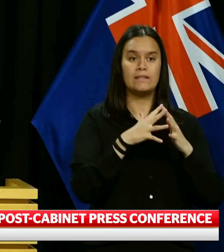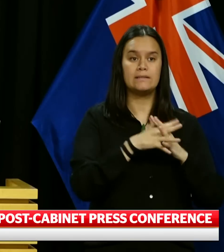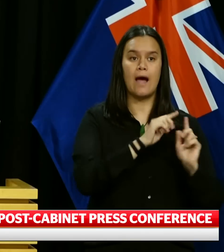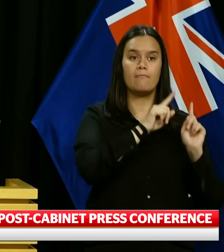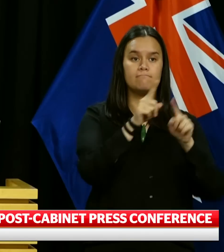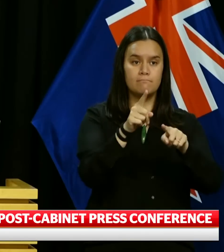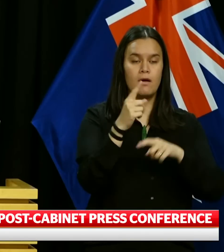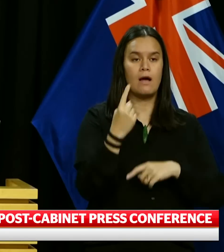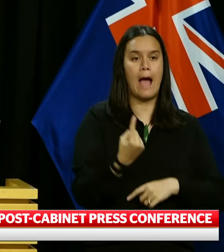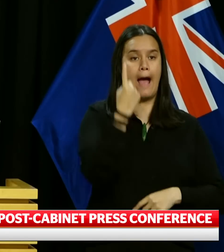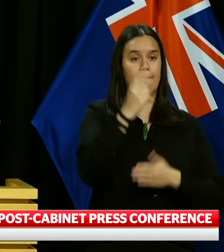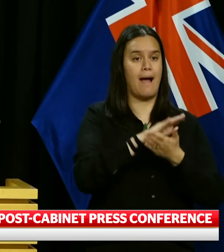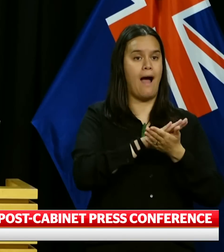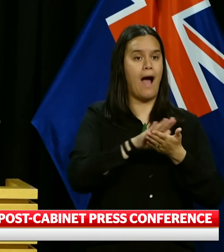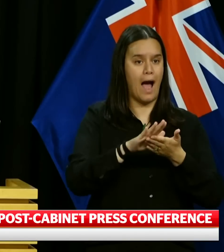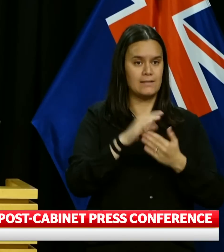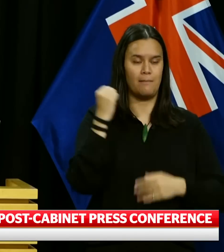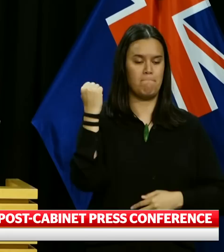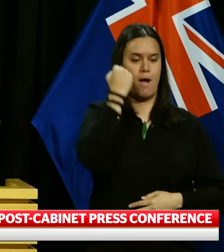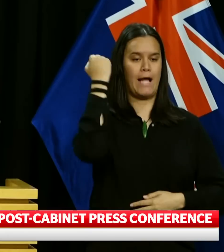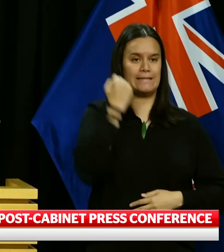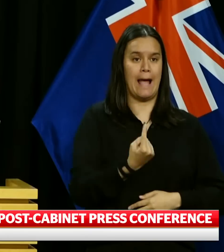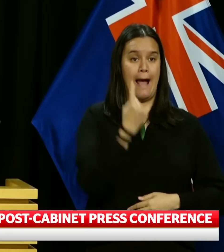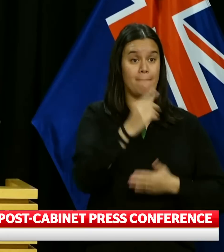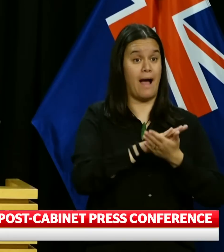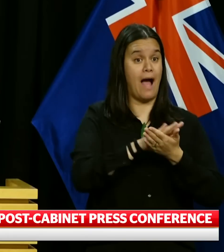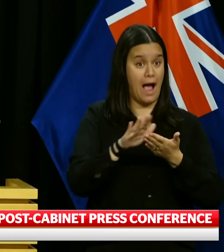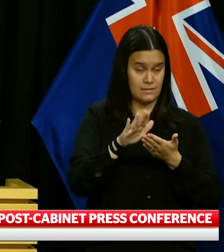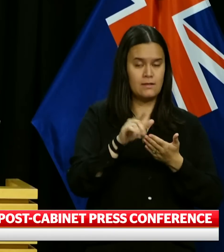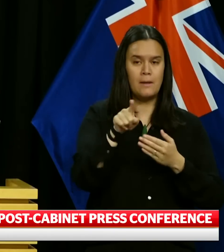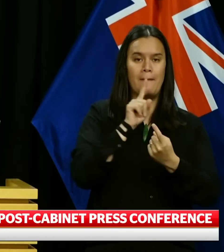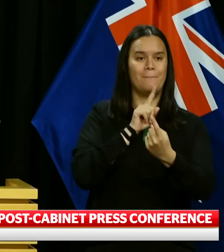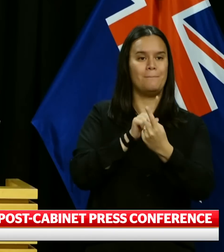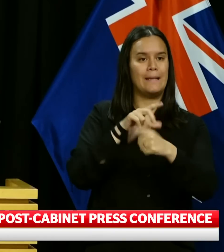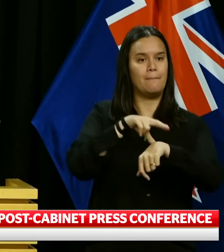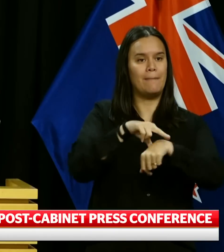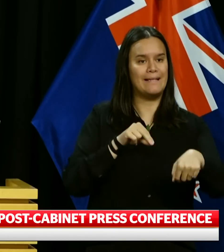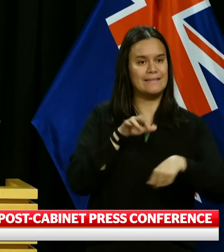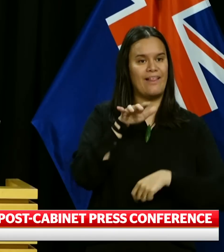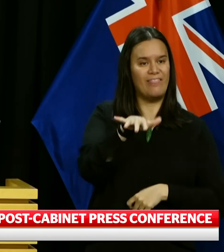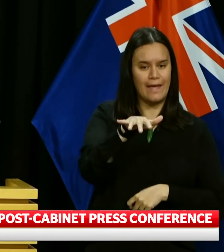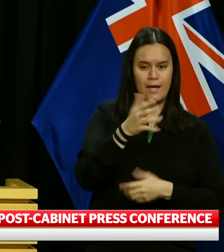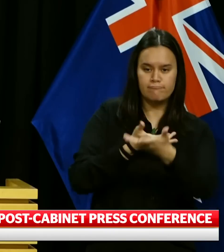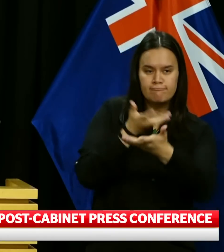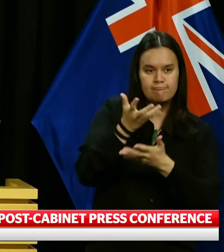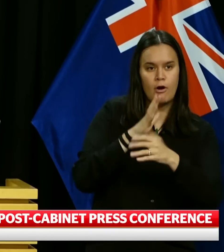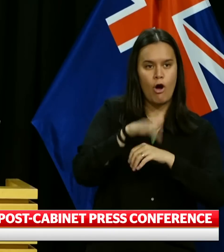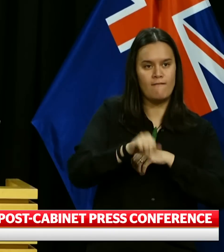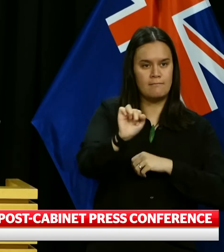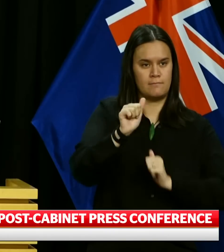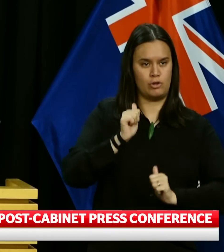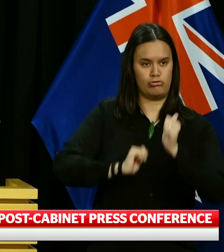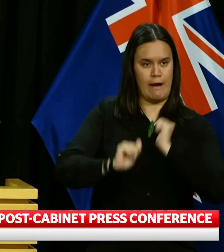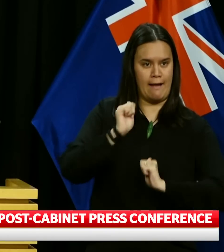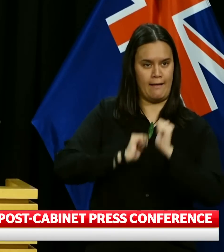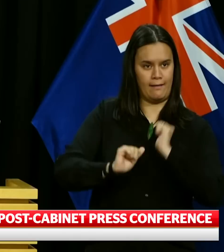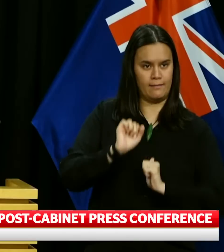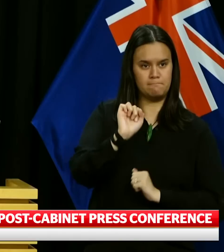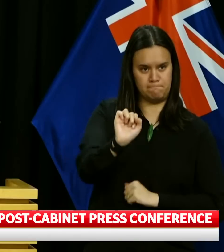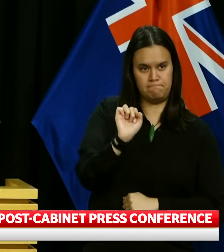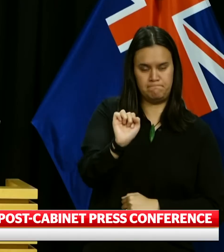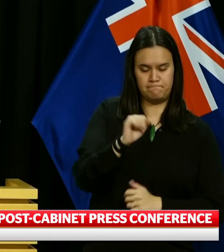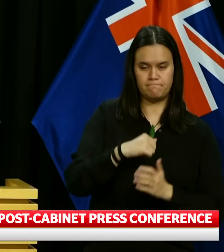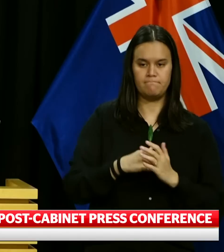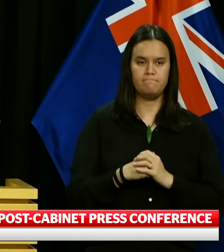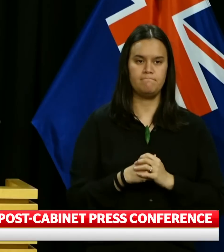out in Trentham in the mighty Upper Hutt, where I'll be meeting with the police, and we'll be talking about the changes being made to their frontline